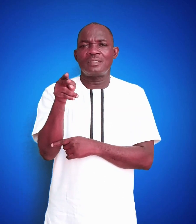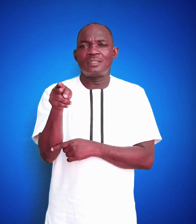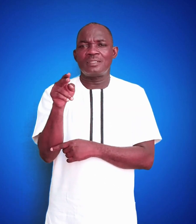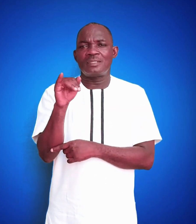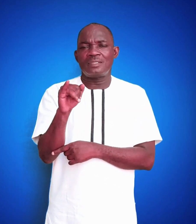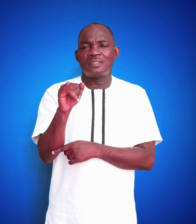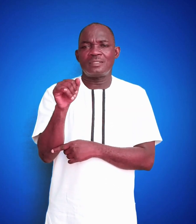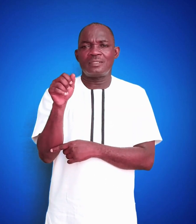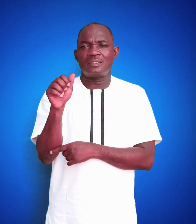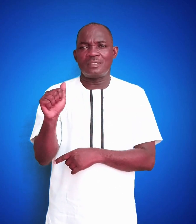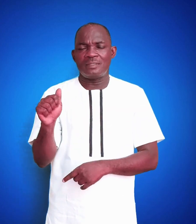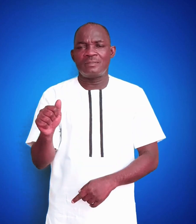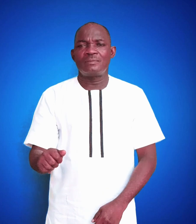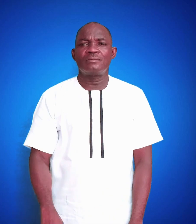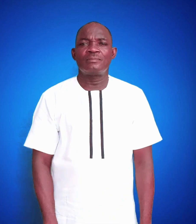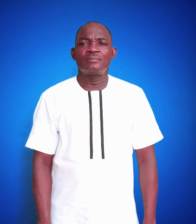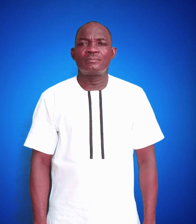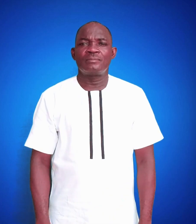NHIA,